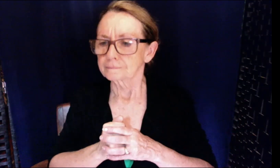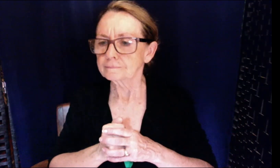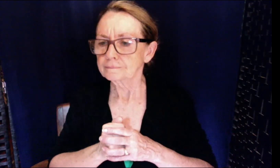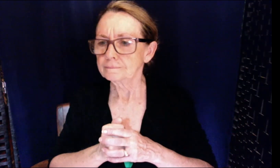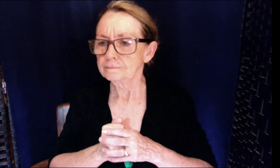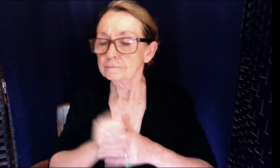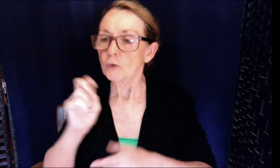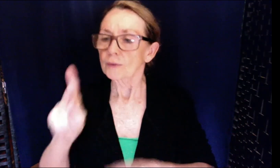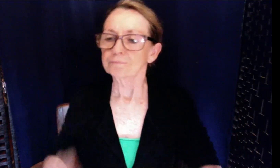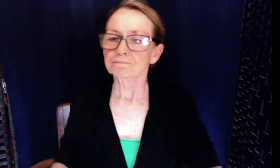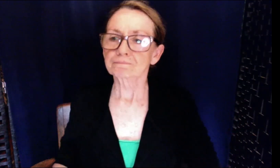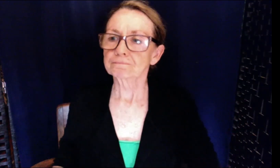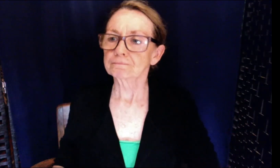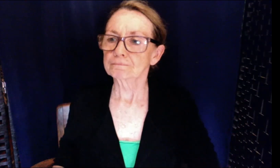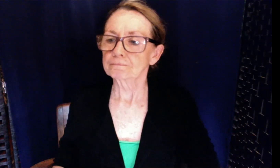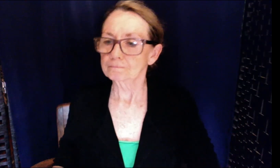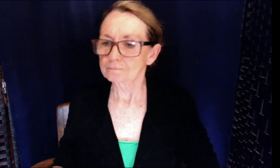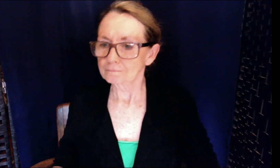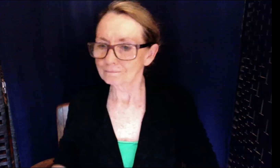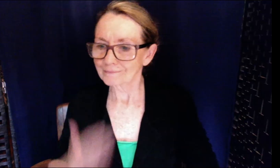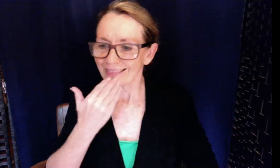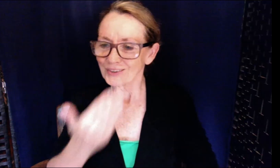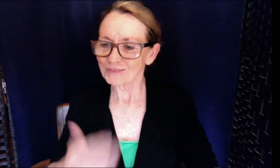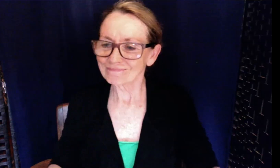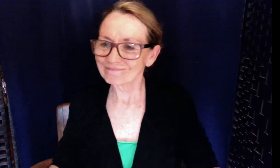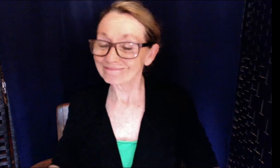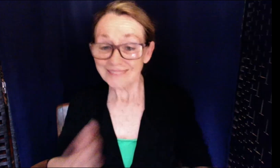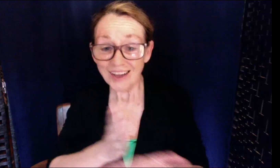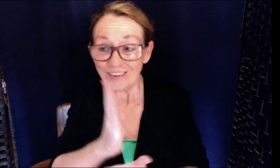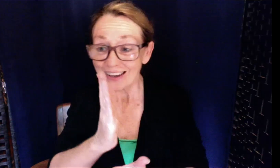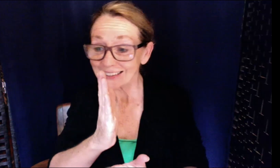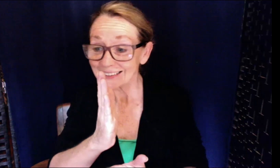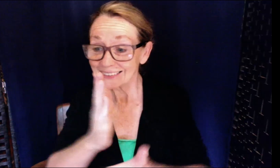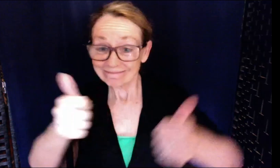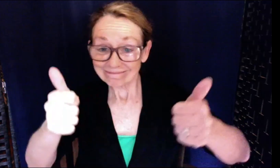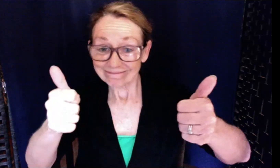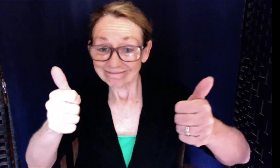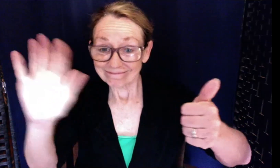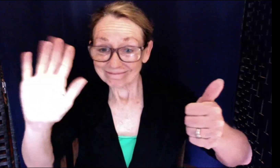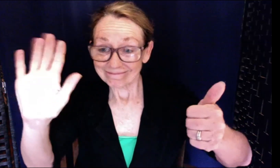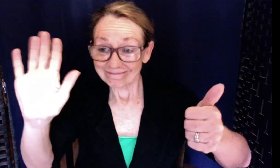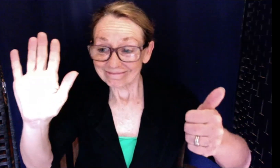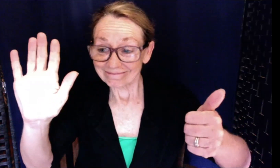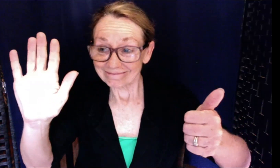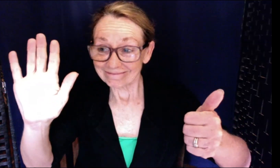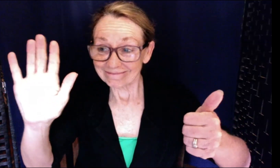okay, okay? thank you. All right, bye everyone. See you in a couple weeks. Bye.